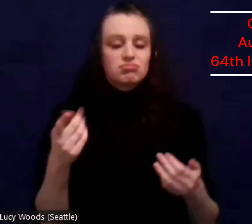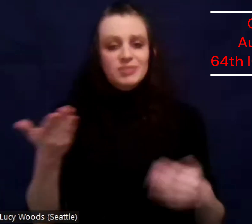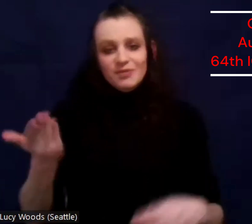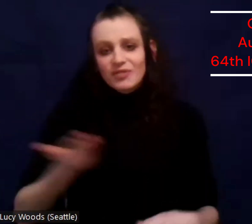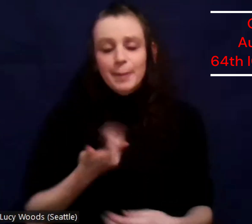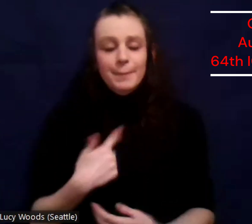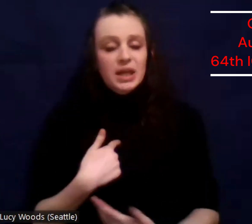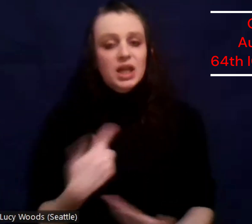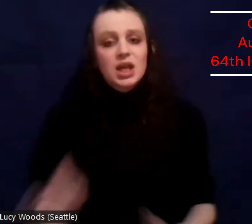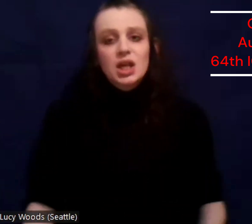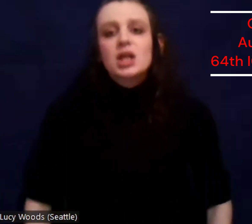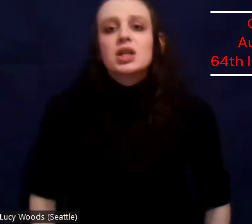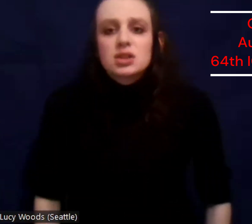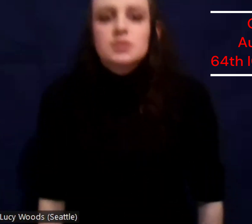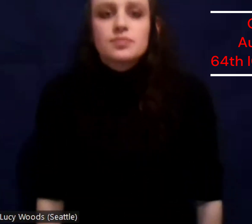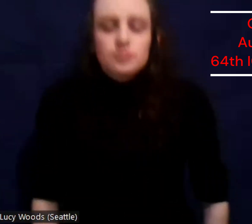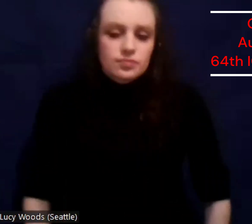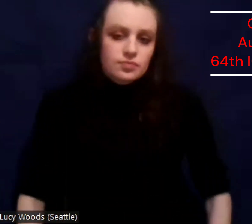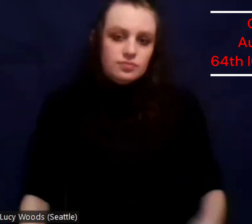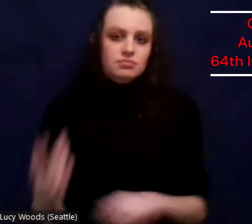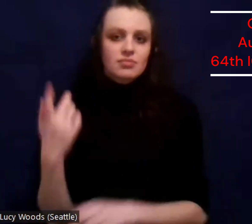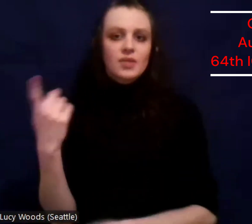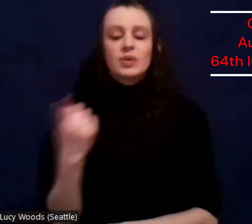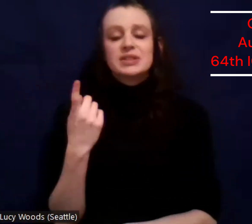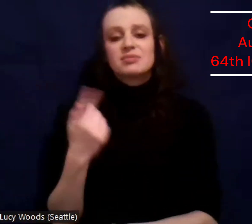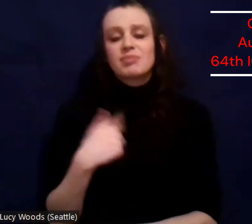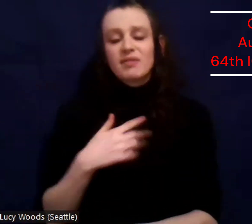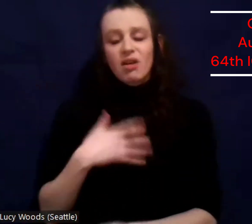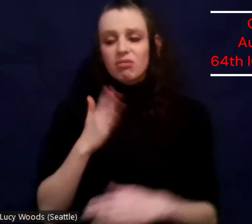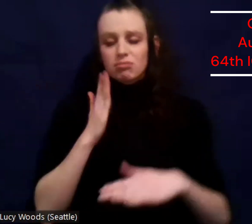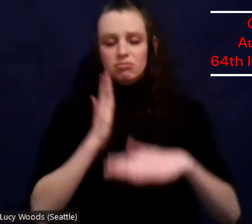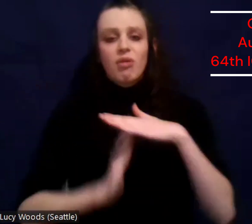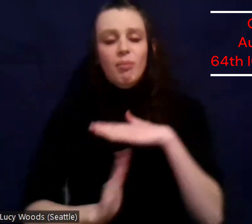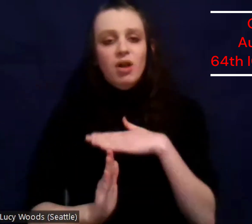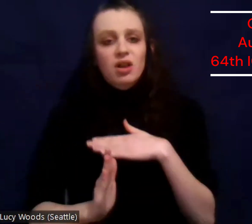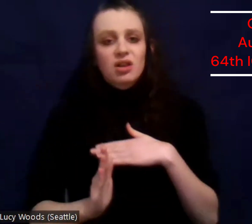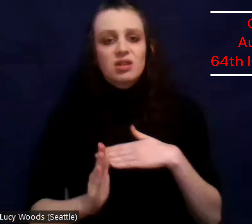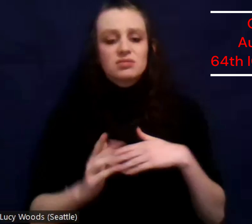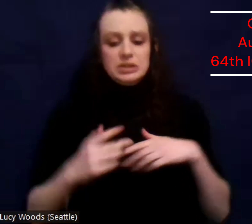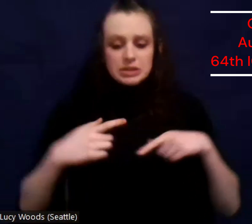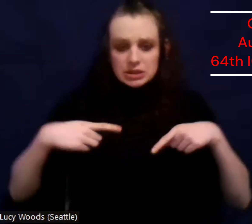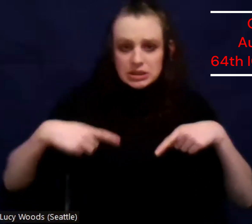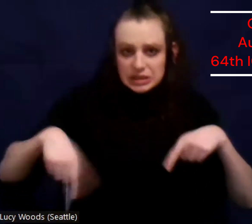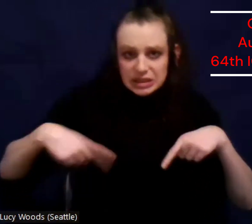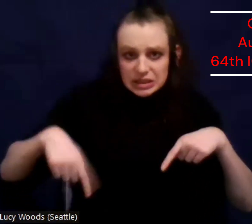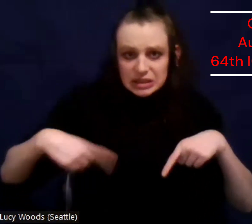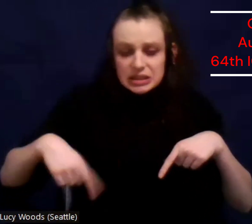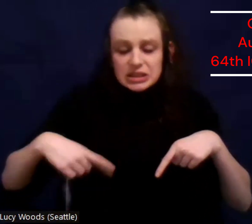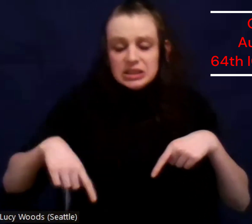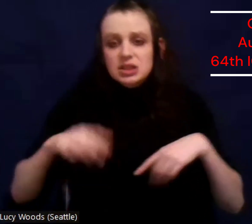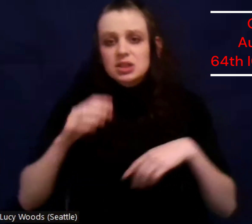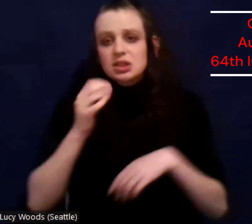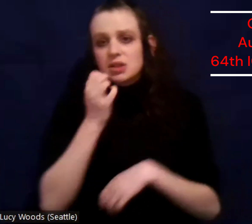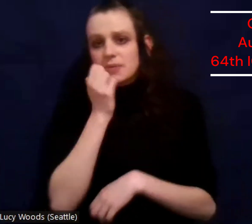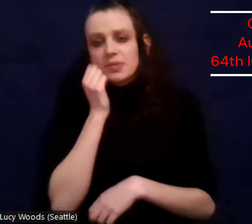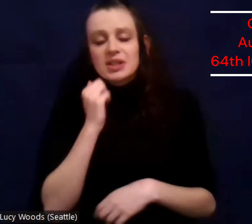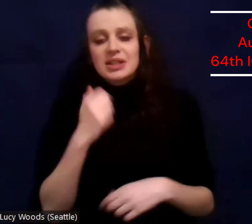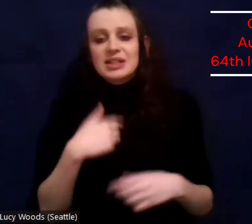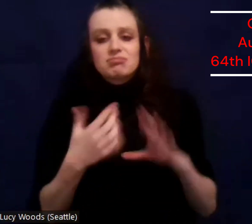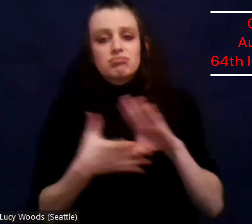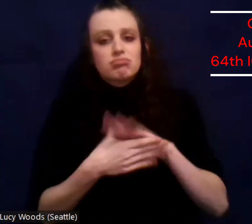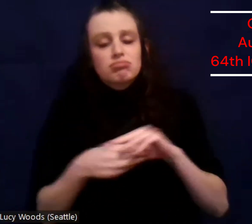always uh, quite humbling and nerve-wracking to